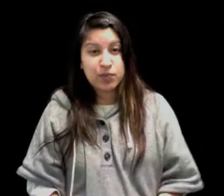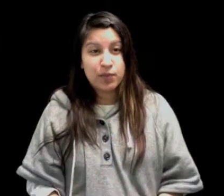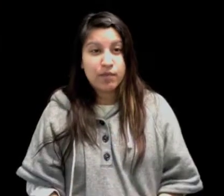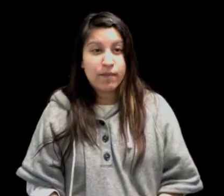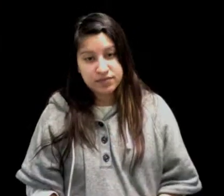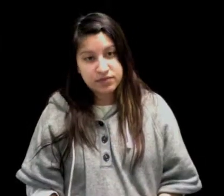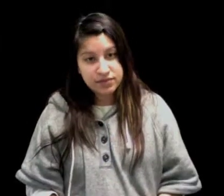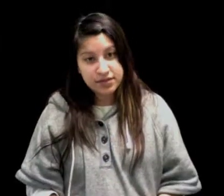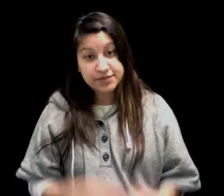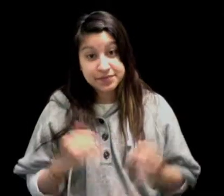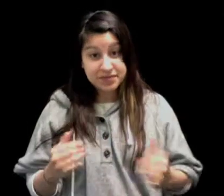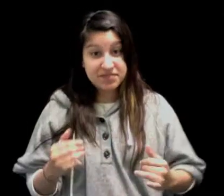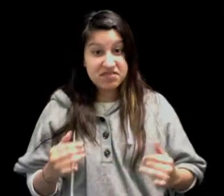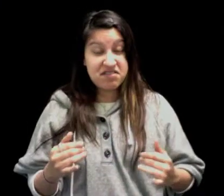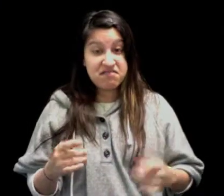is